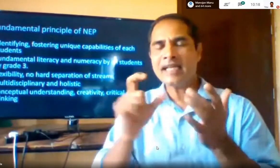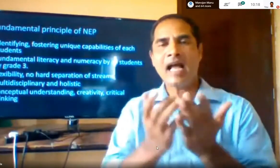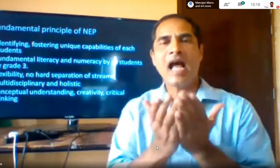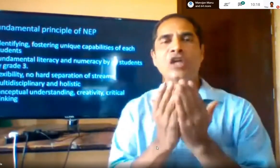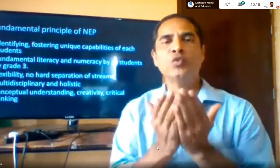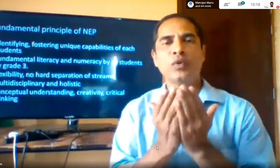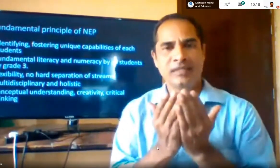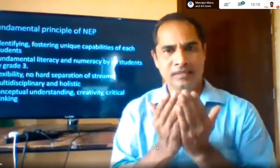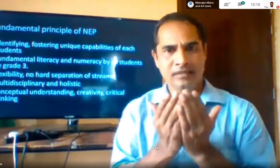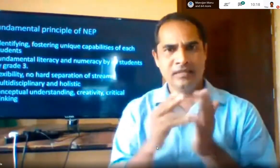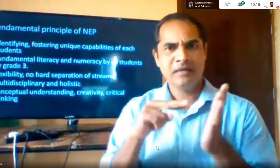Next is holistic.